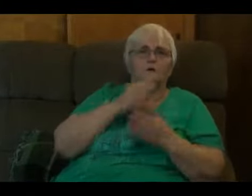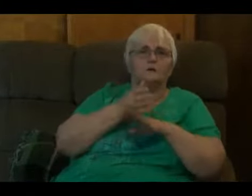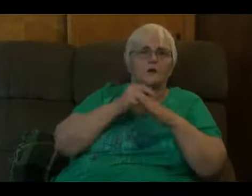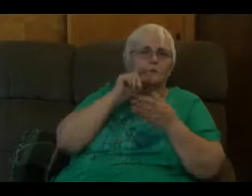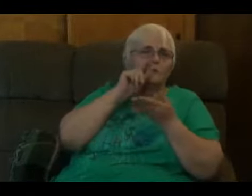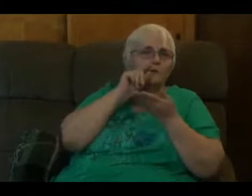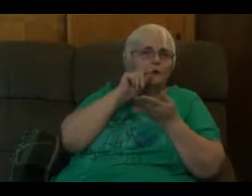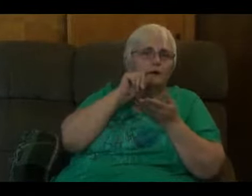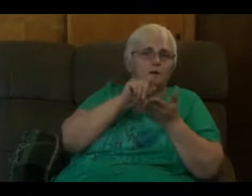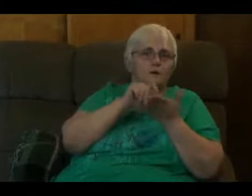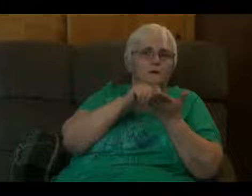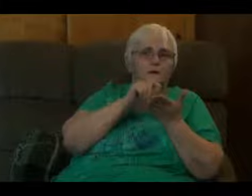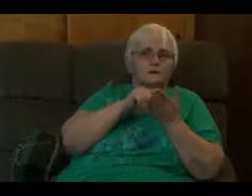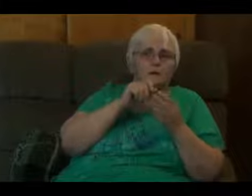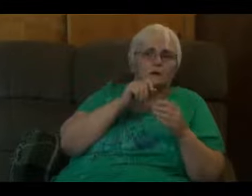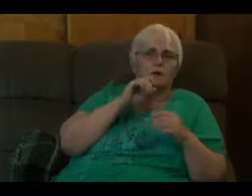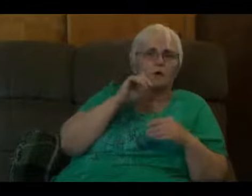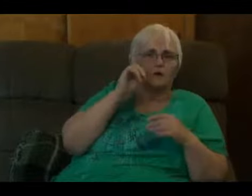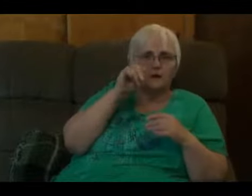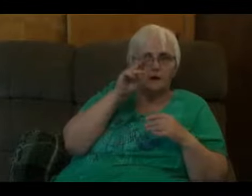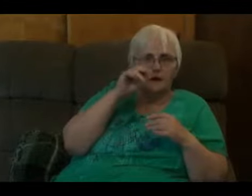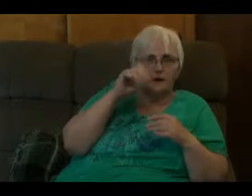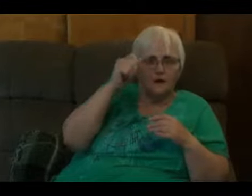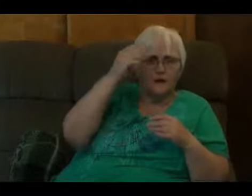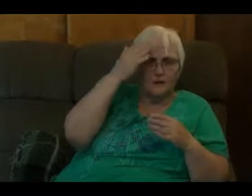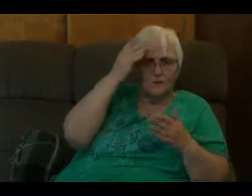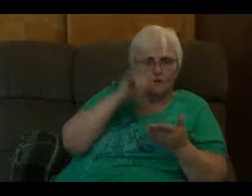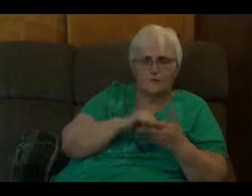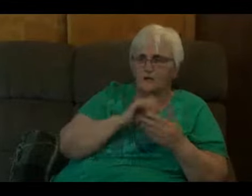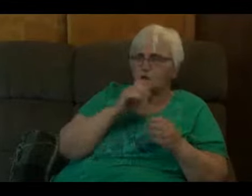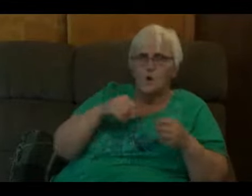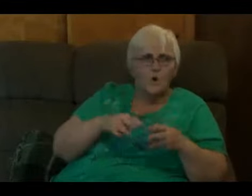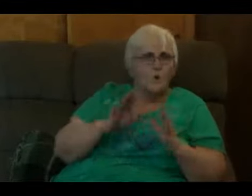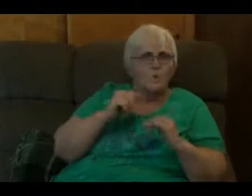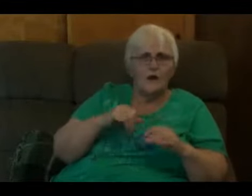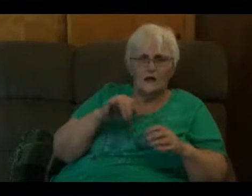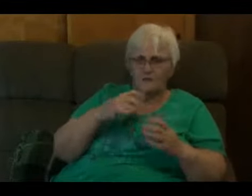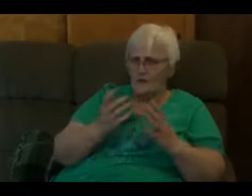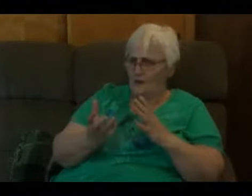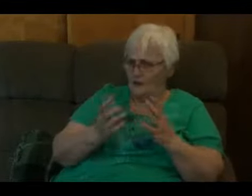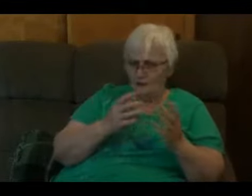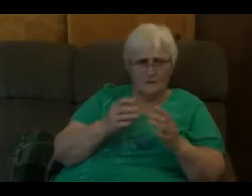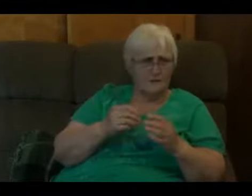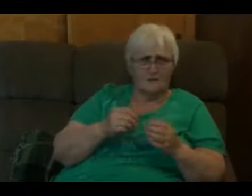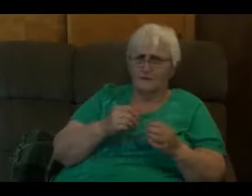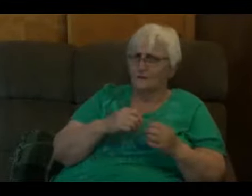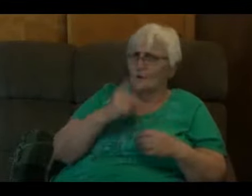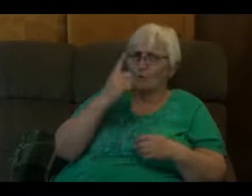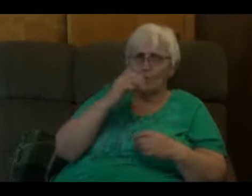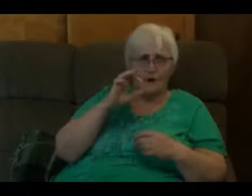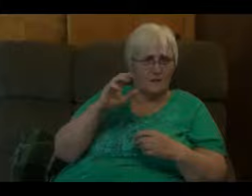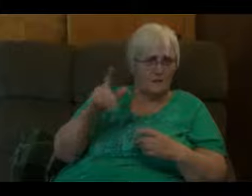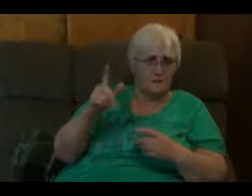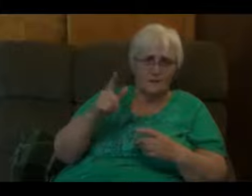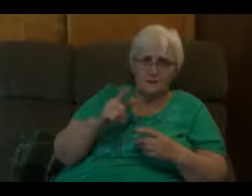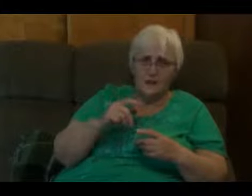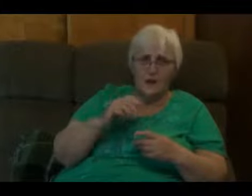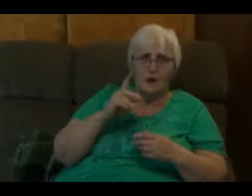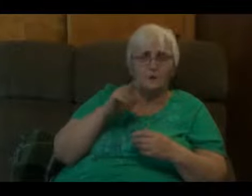know, our own DNA and know that there's no way that that can come from a one-celled being that came